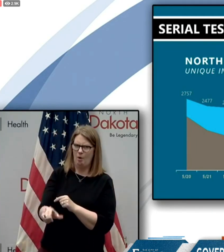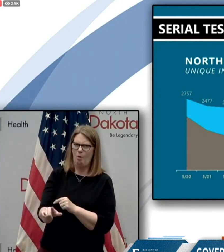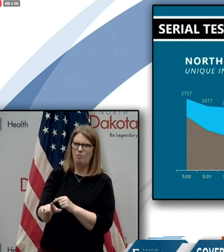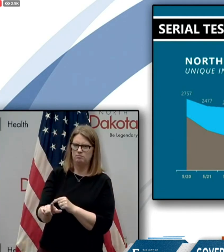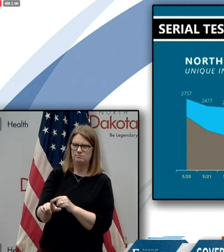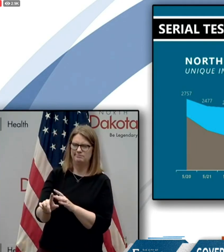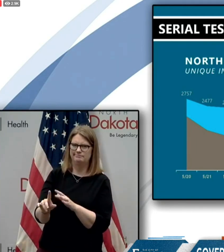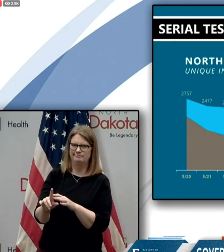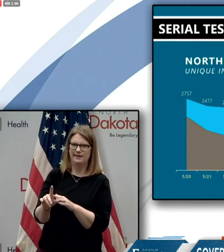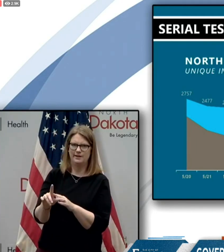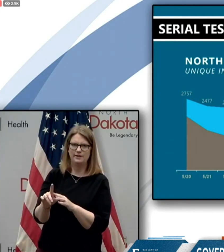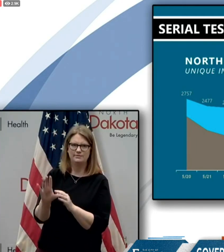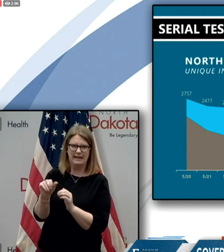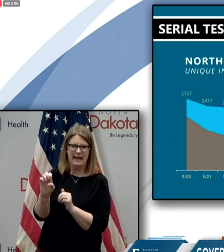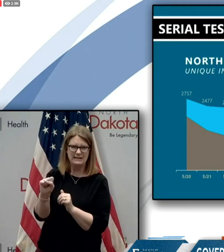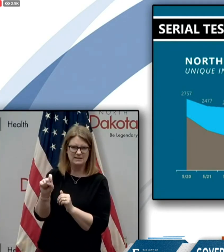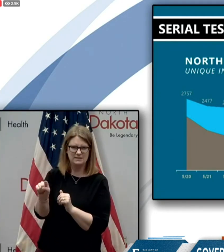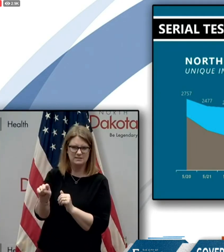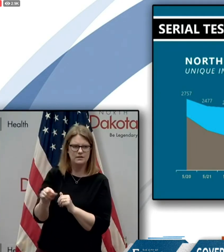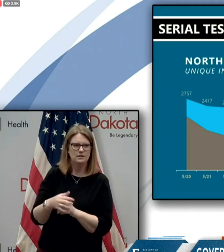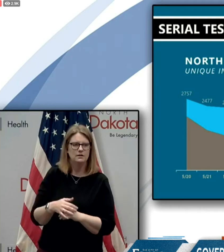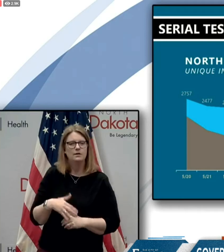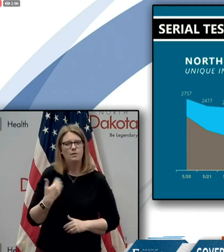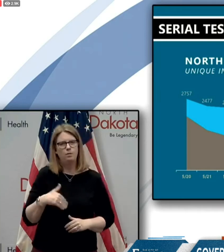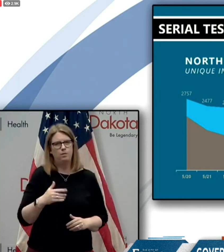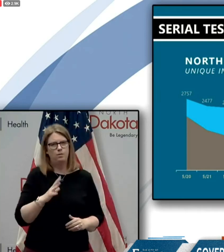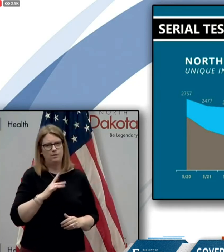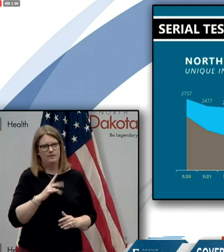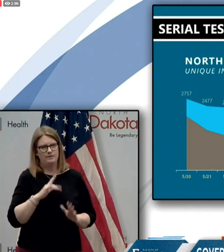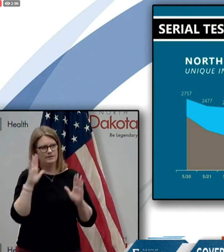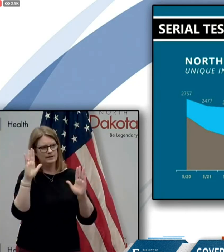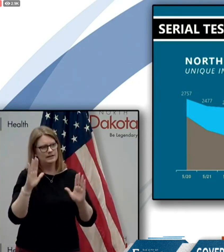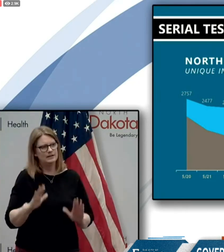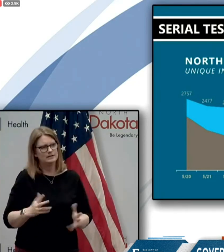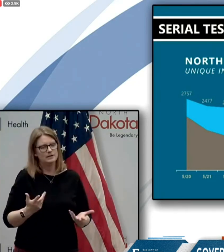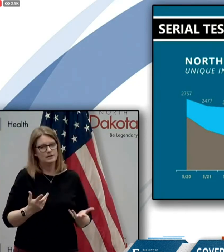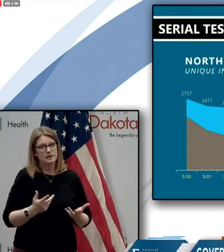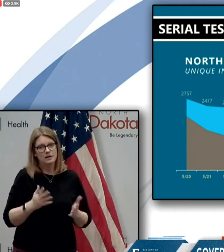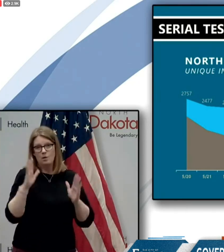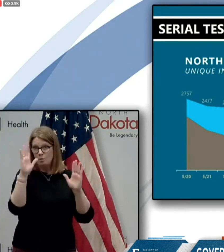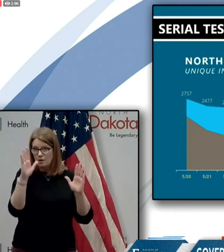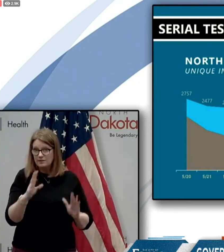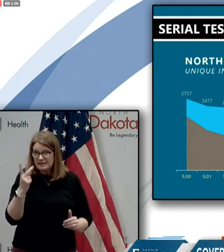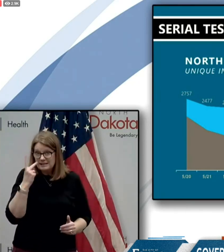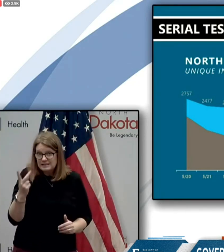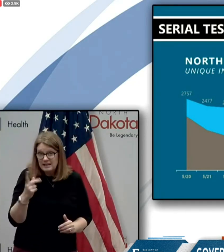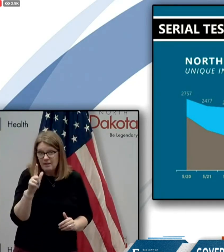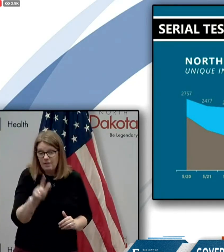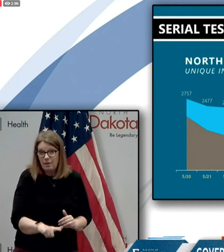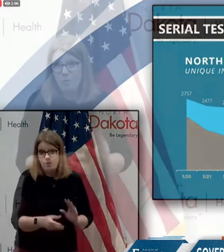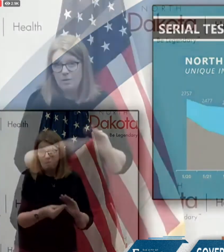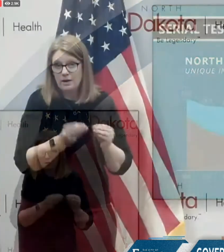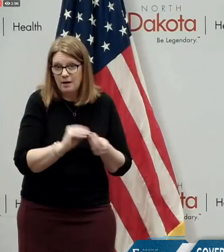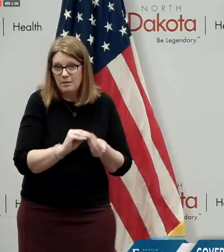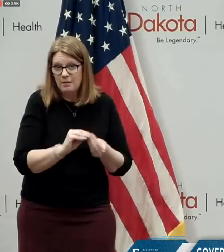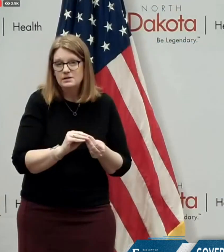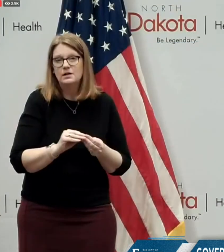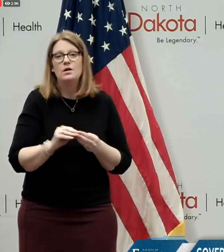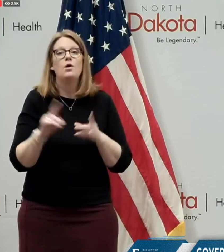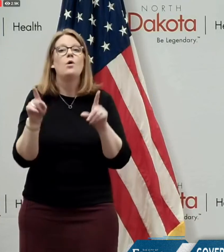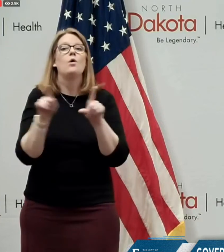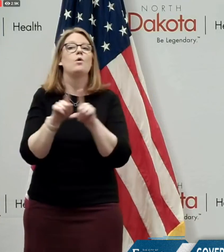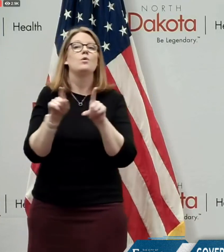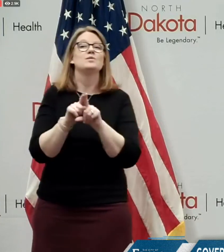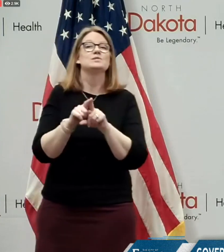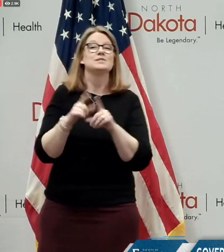incidences of this. So that's fantastic. But it's great not only to see the low numbers, but we also know that one of the great concerns